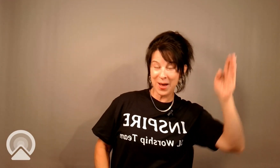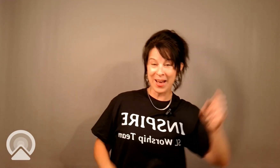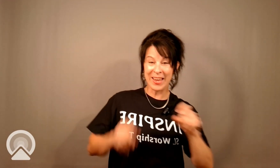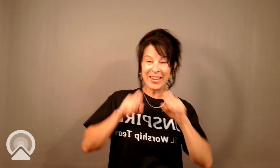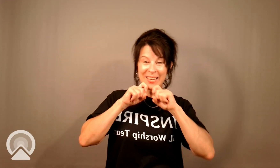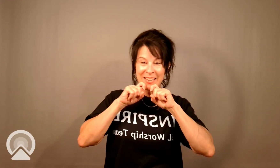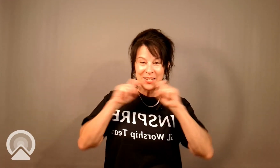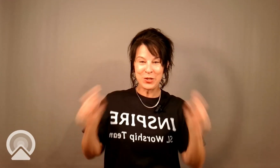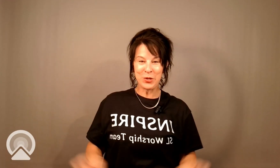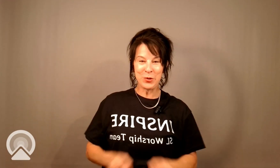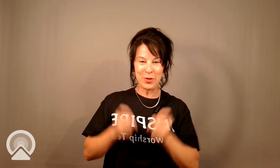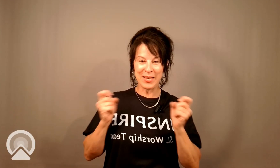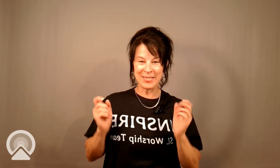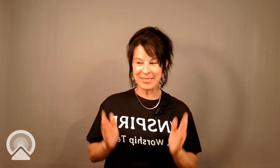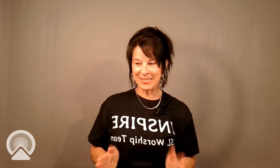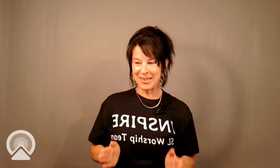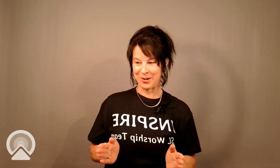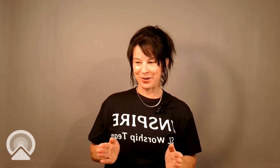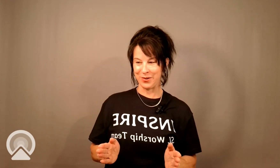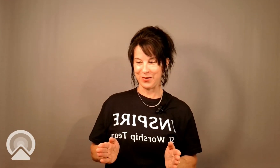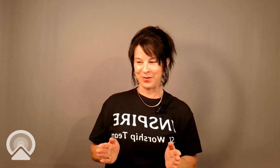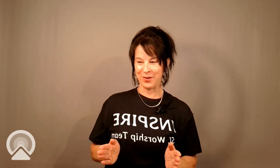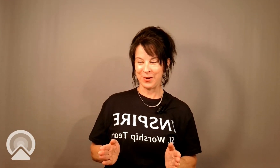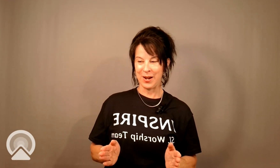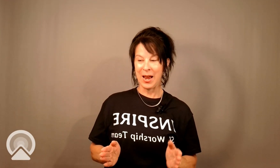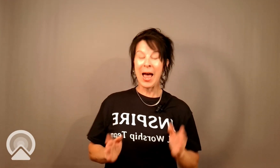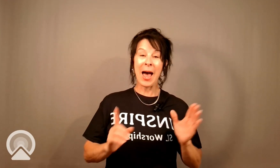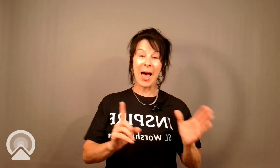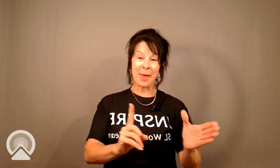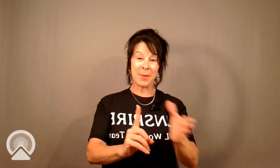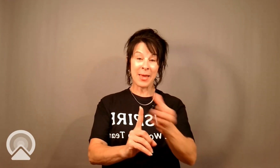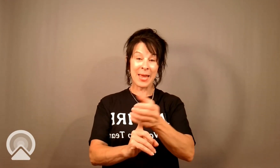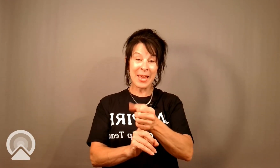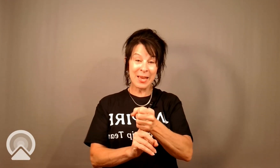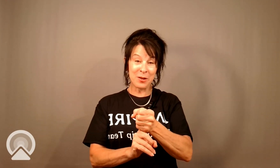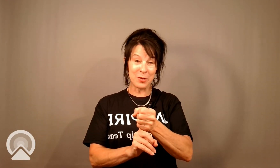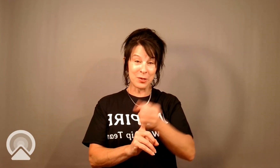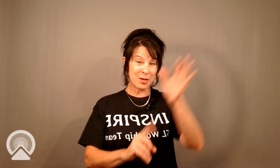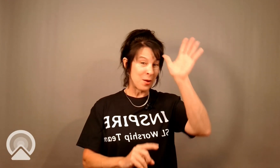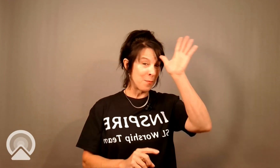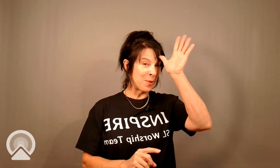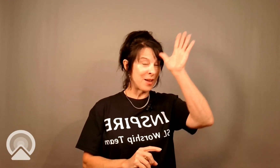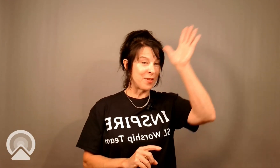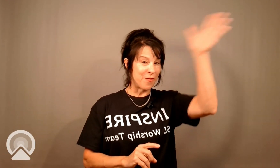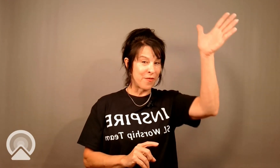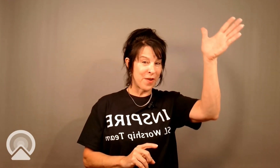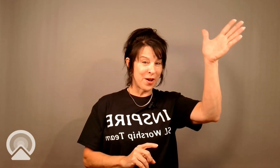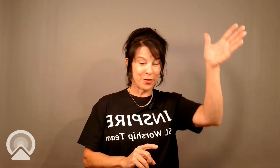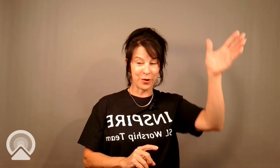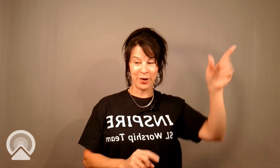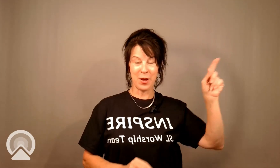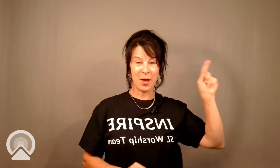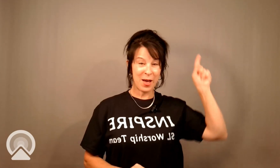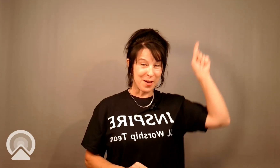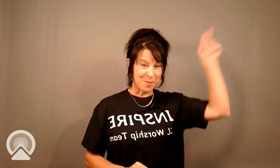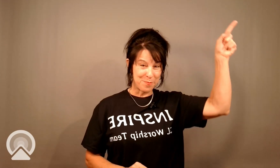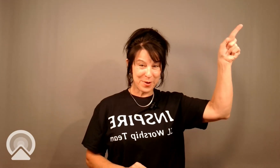Goodbye to the sinner. I'm held by the Father